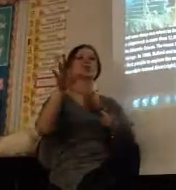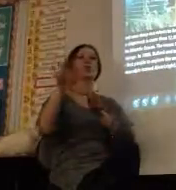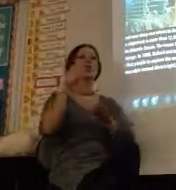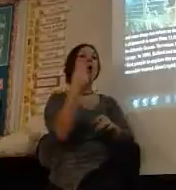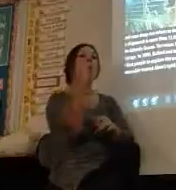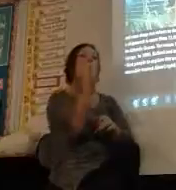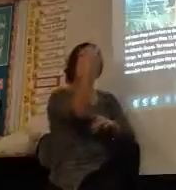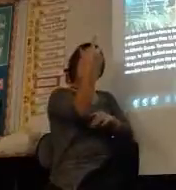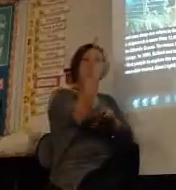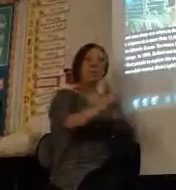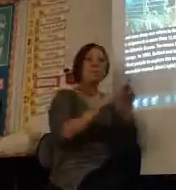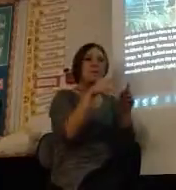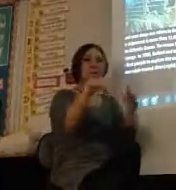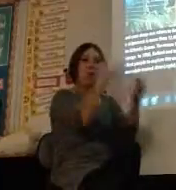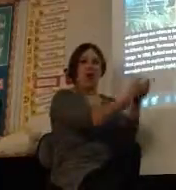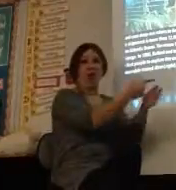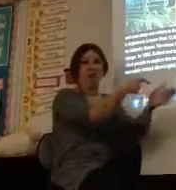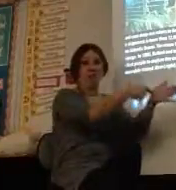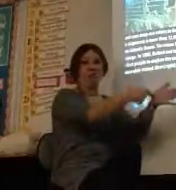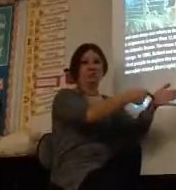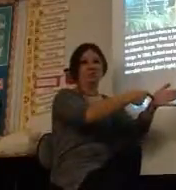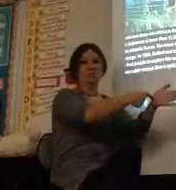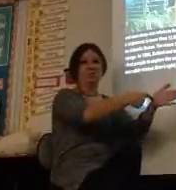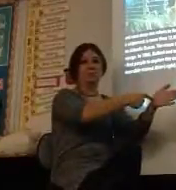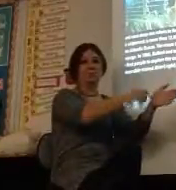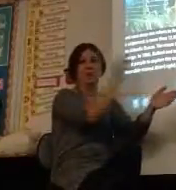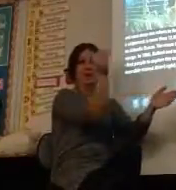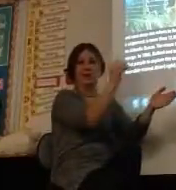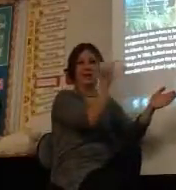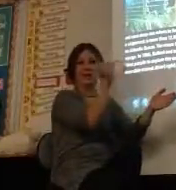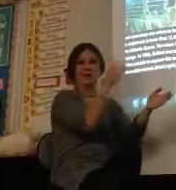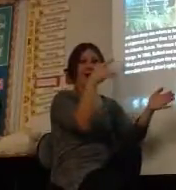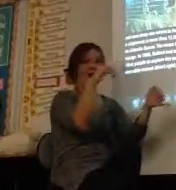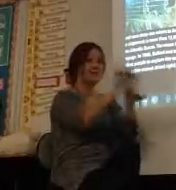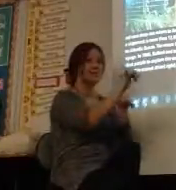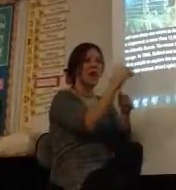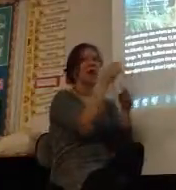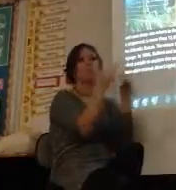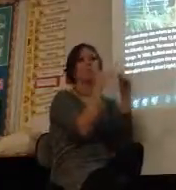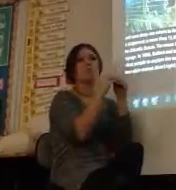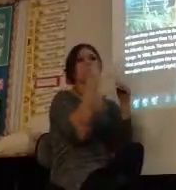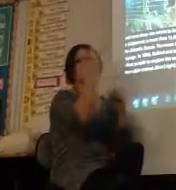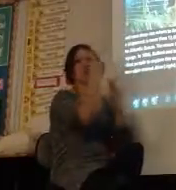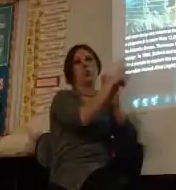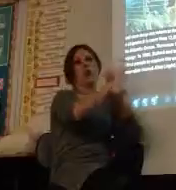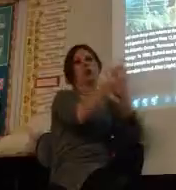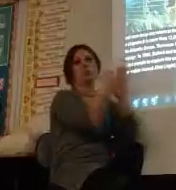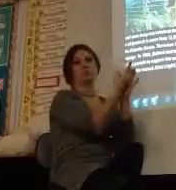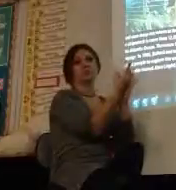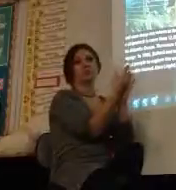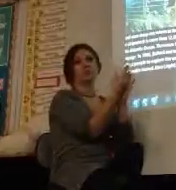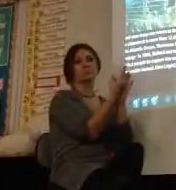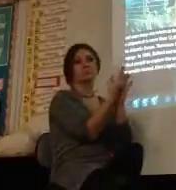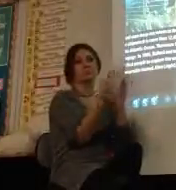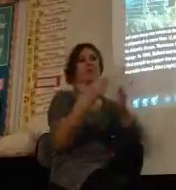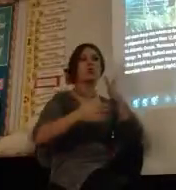ever reached this part of the ocean, and none of them could stay down there for more than 2 hours. The robots observe